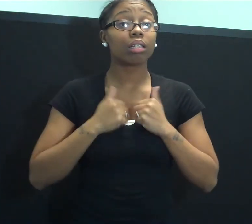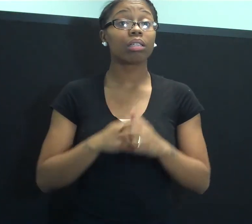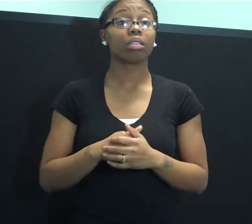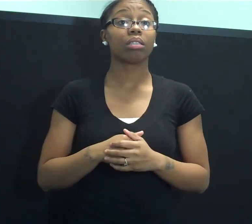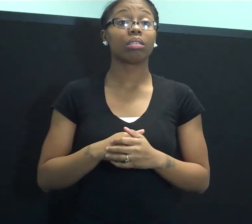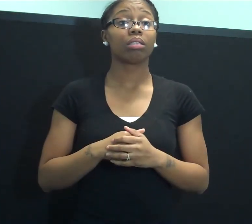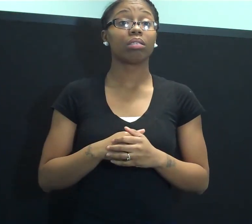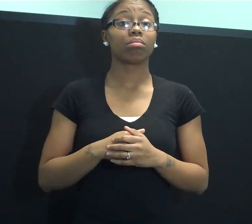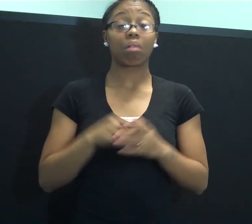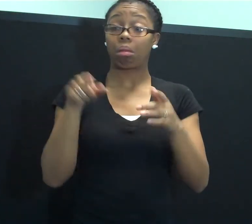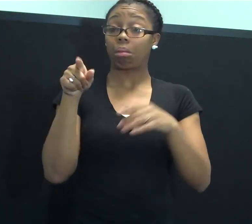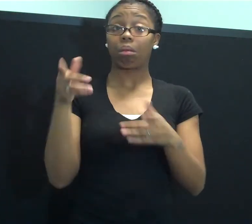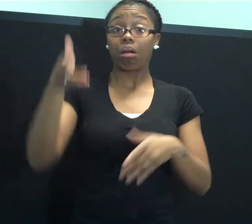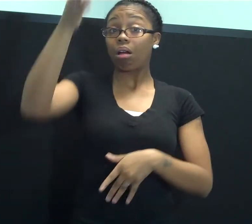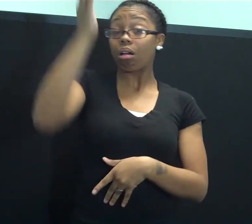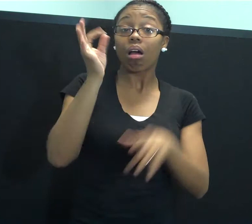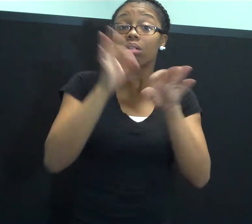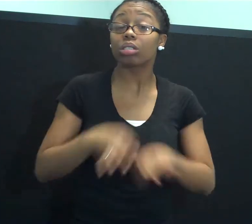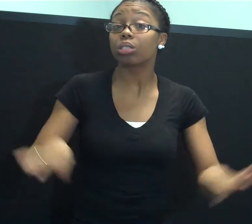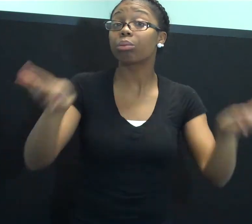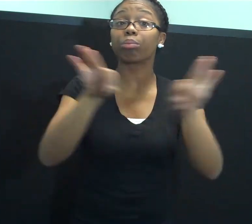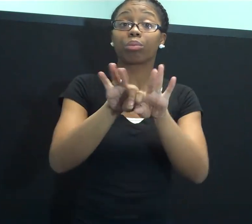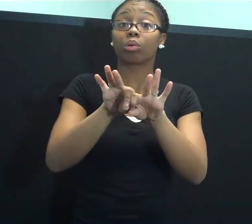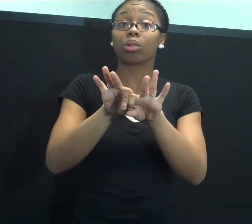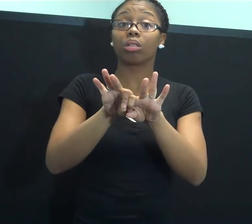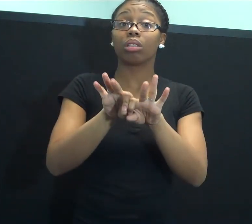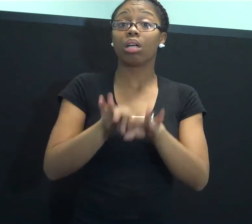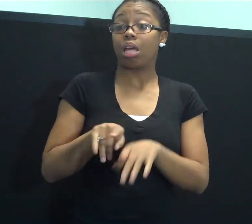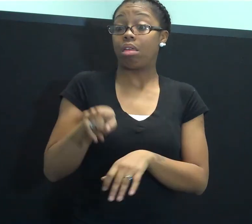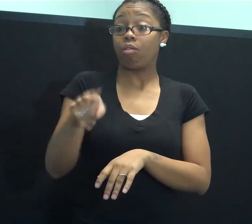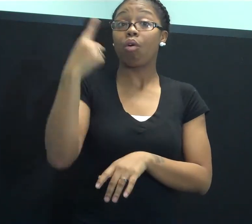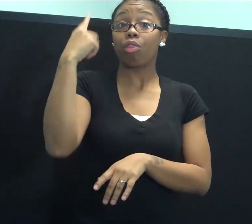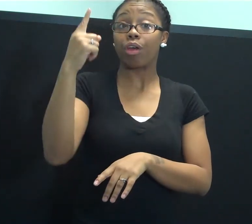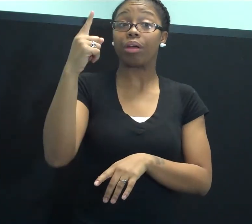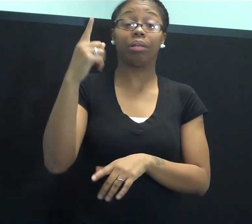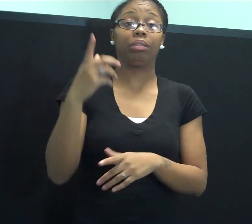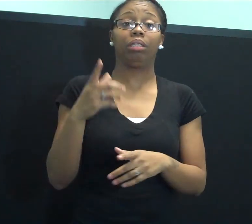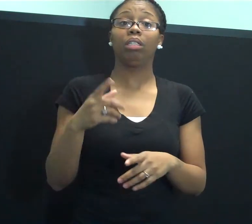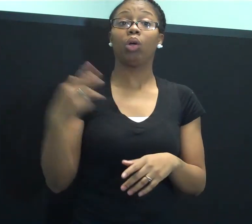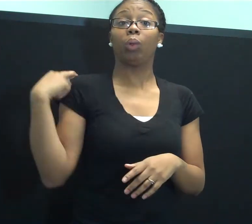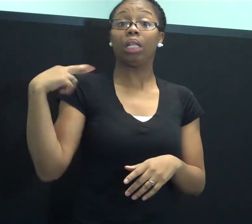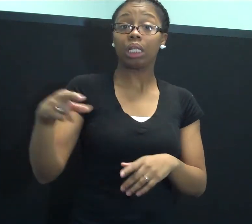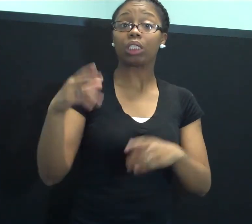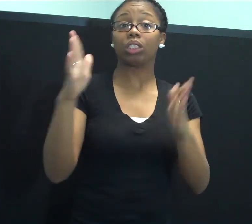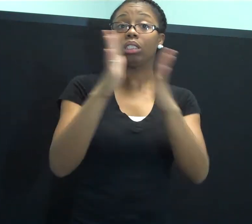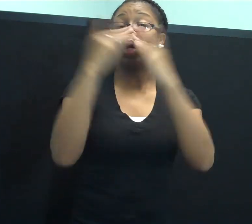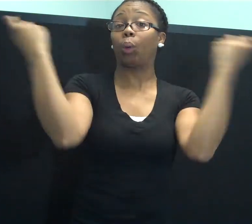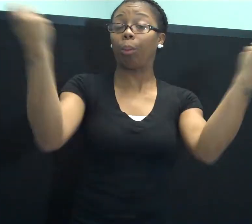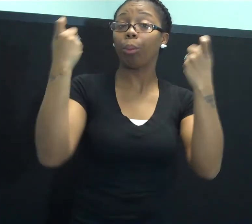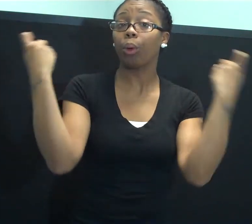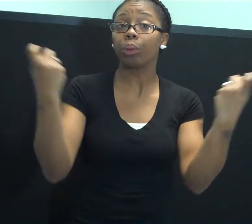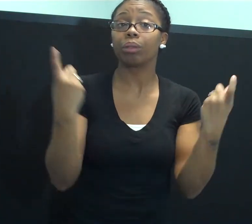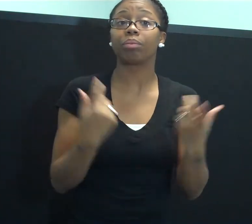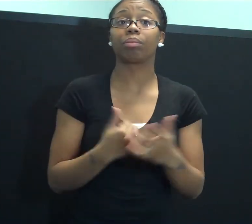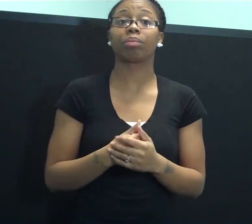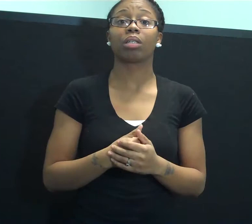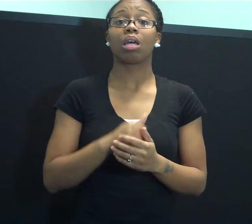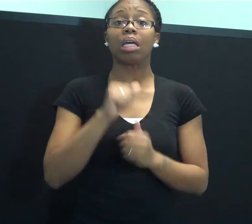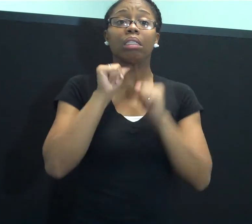are important in some aspects of Buddhist ritual, but Buddhists deny the existence of one